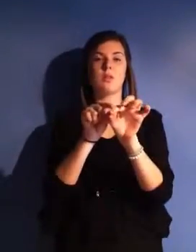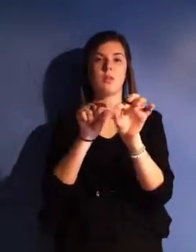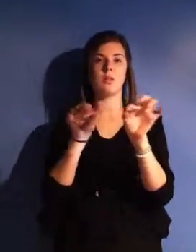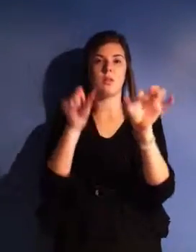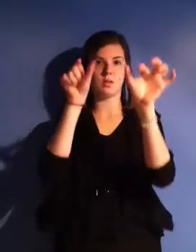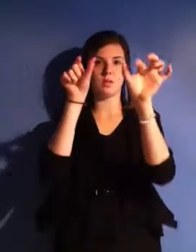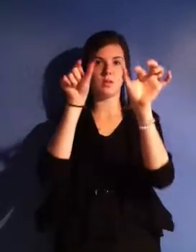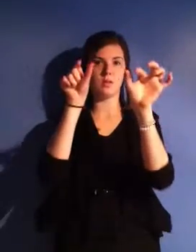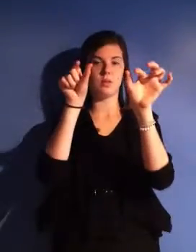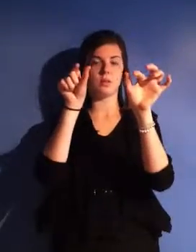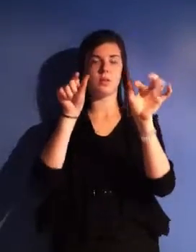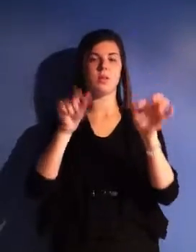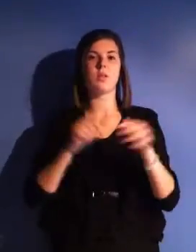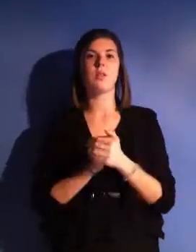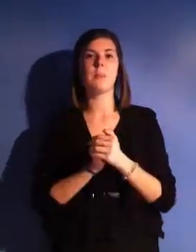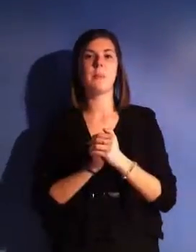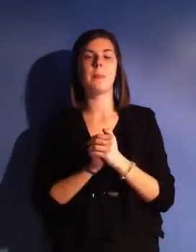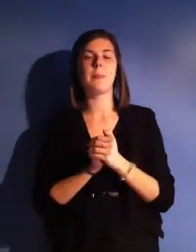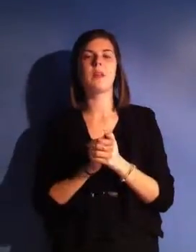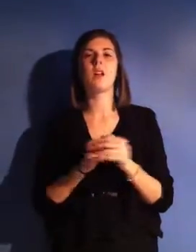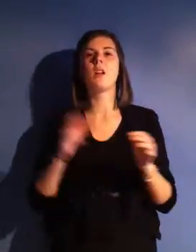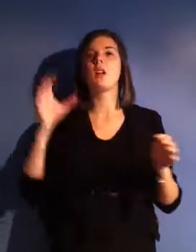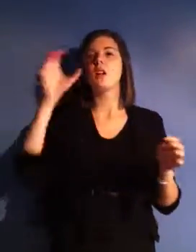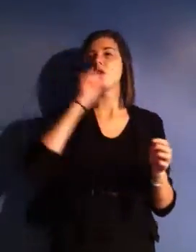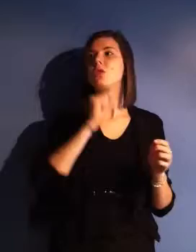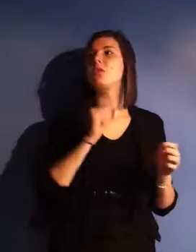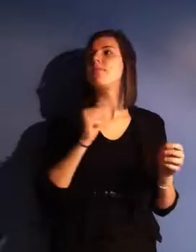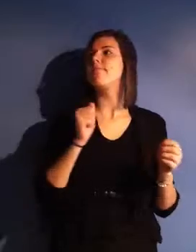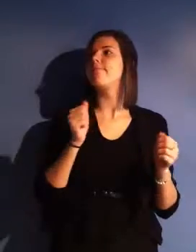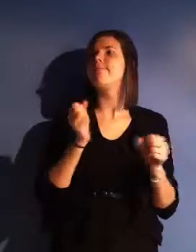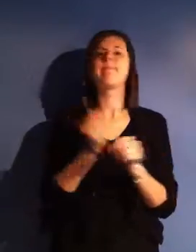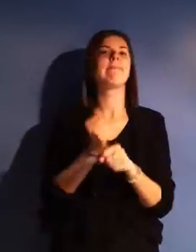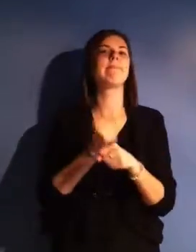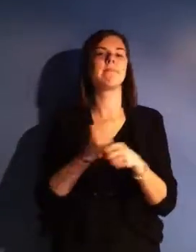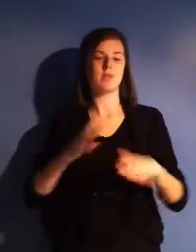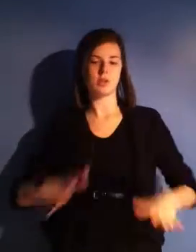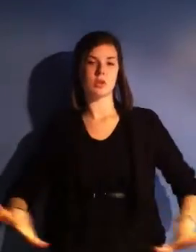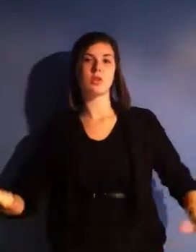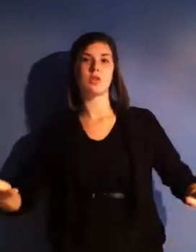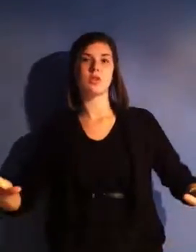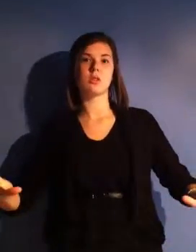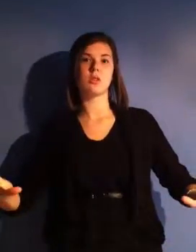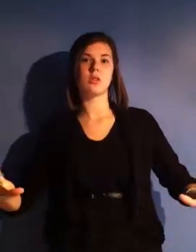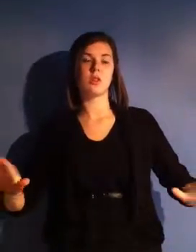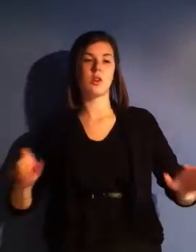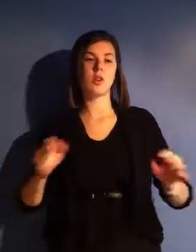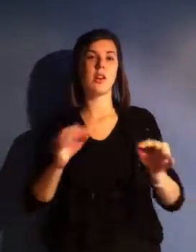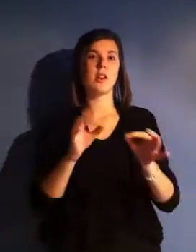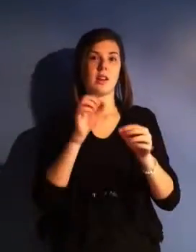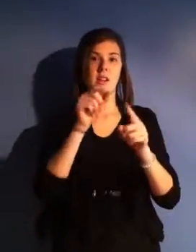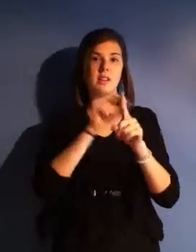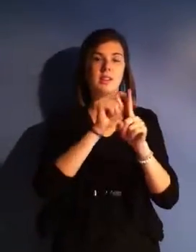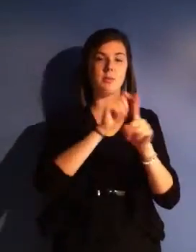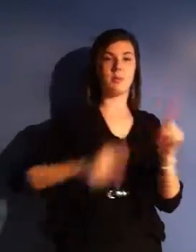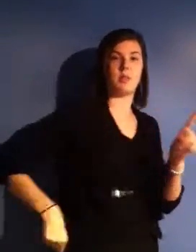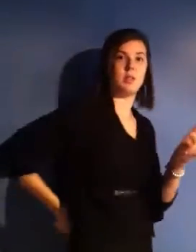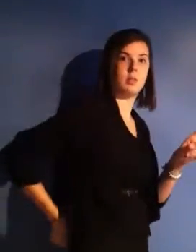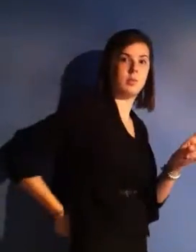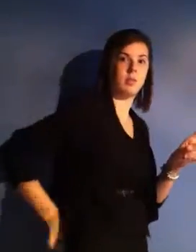making a skirt and we're going to have the zipper in the back of the skirt. The skirt, therefore, is going to have an opening